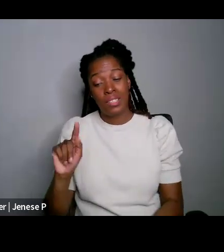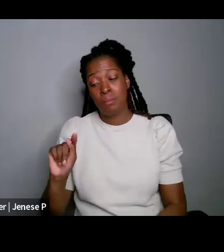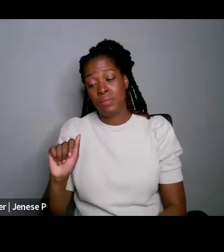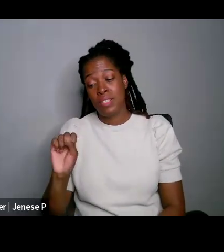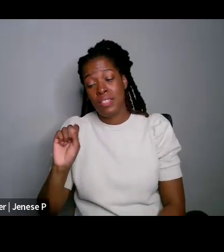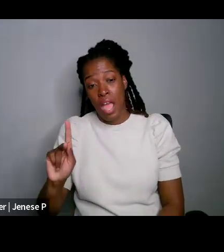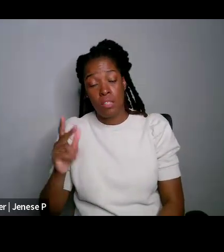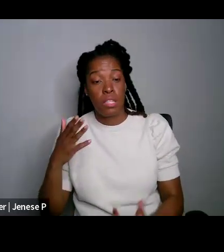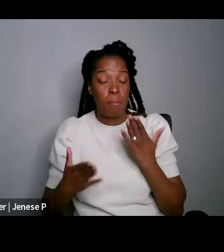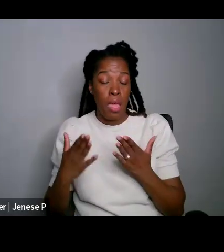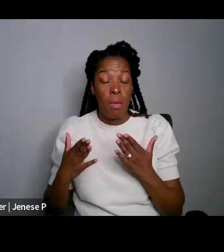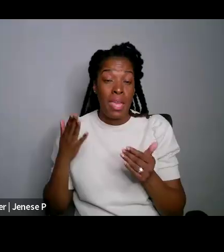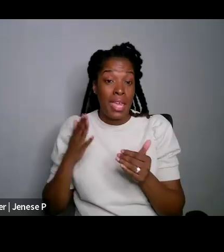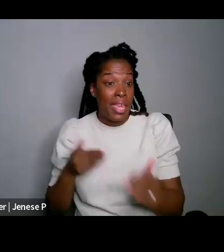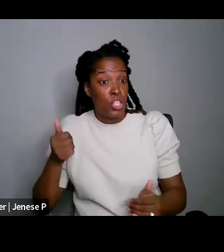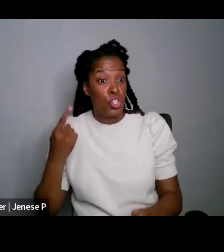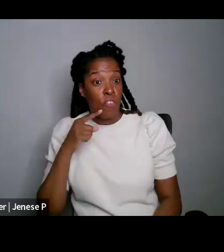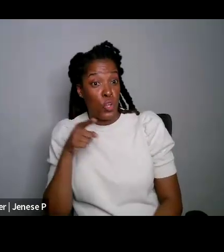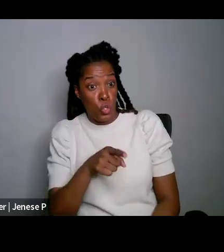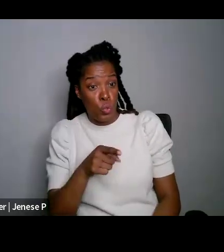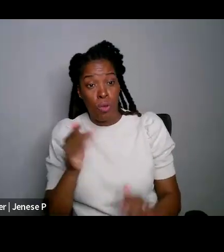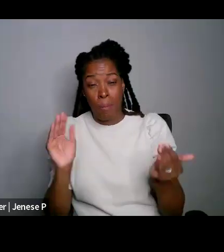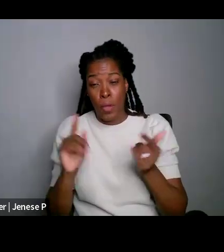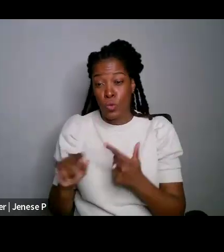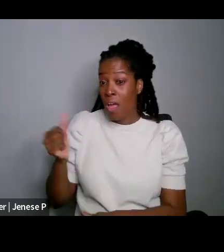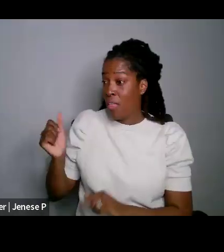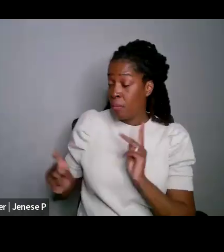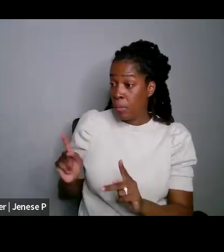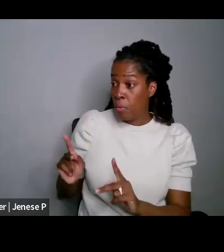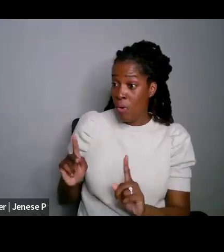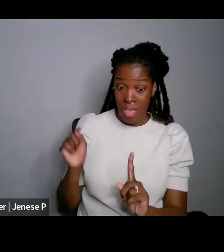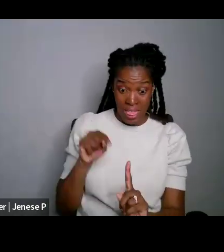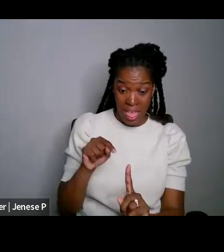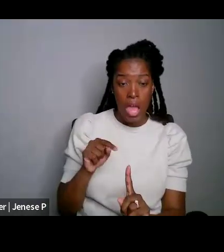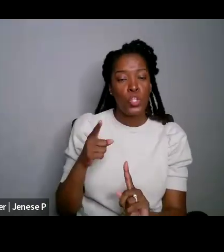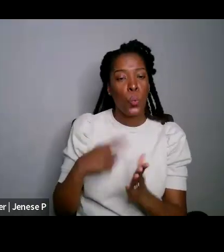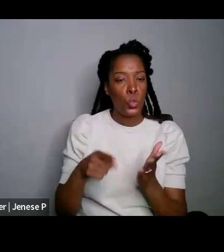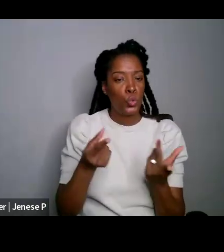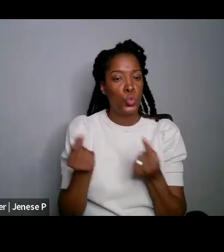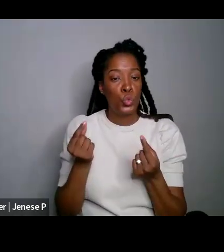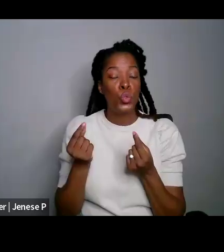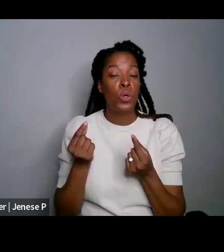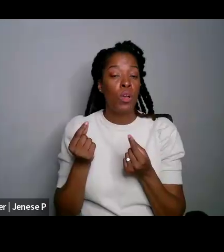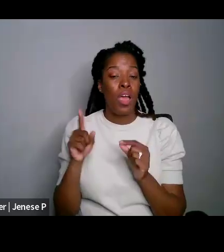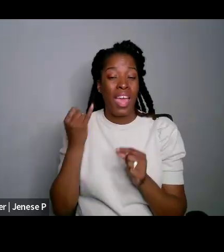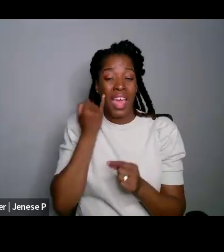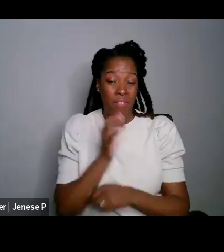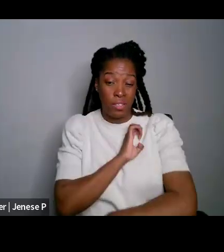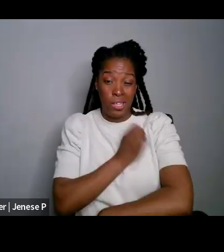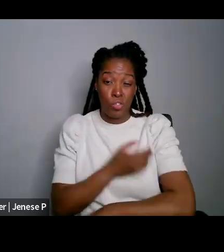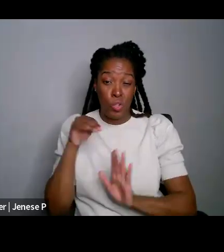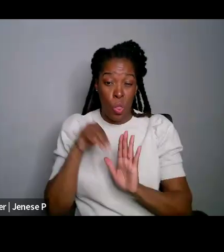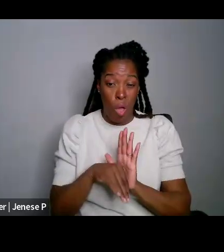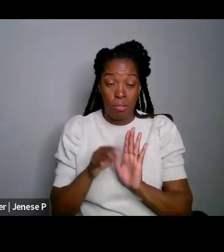And so those are the tasks that you can do when your energy is low. And I advise you to save them for those times.